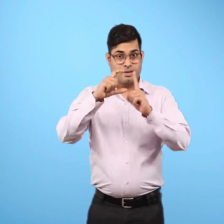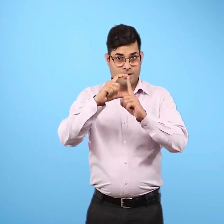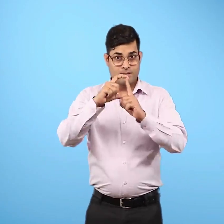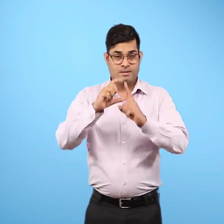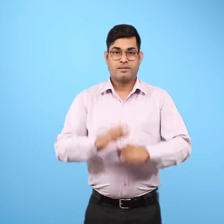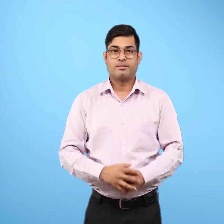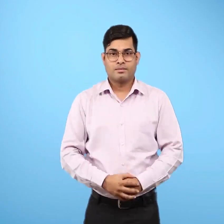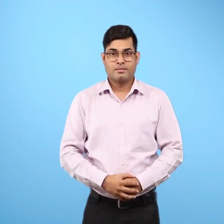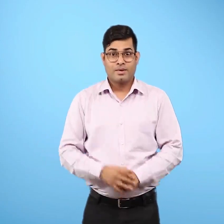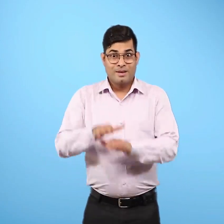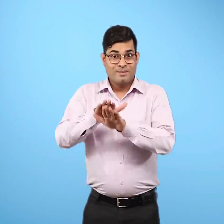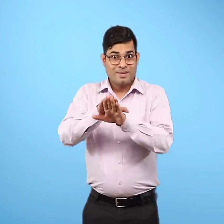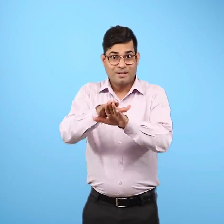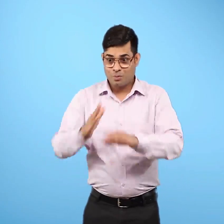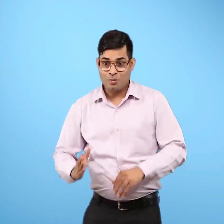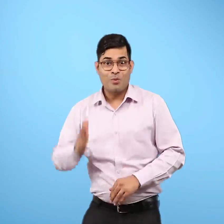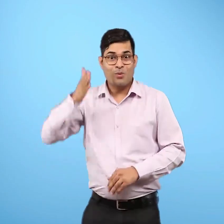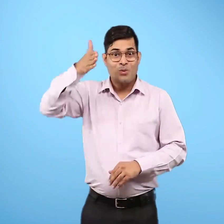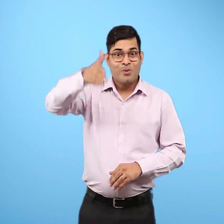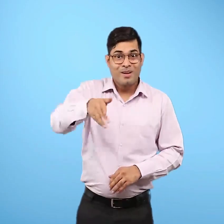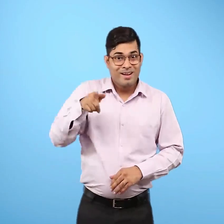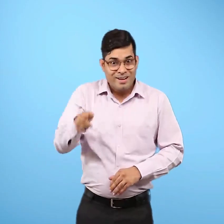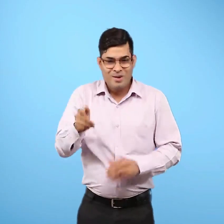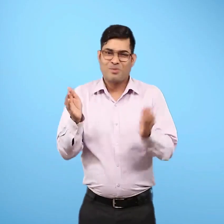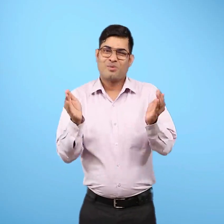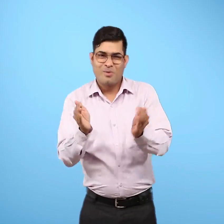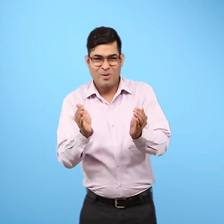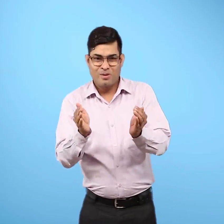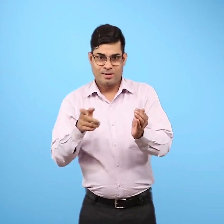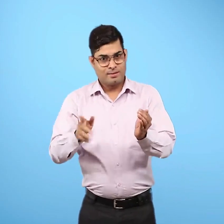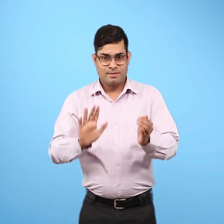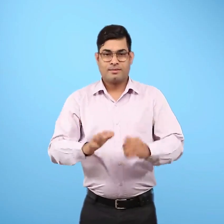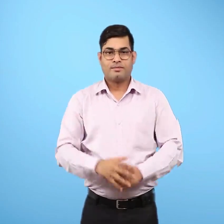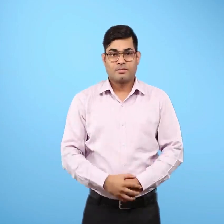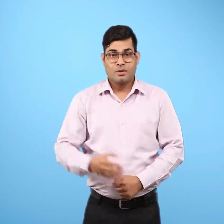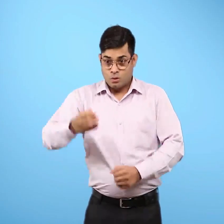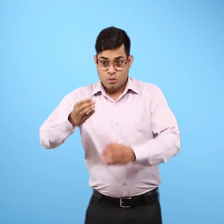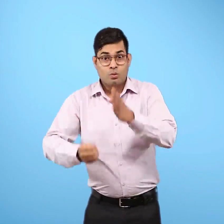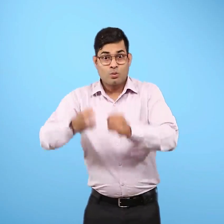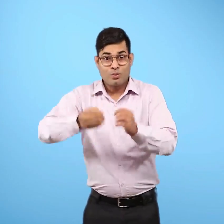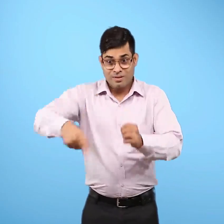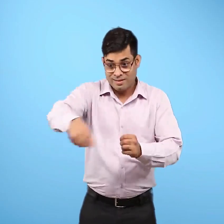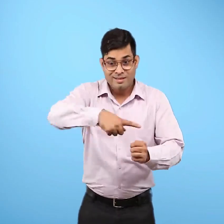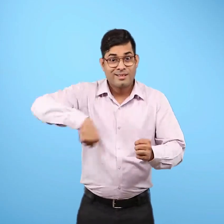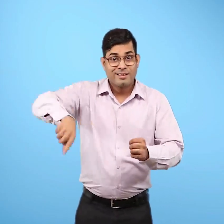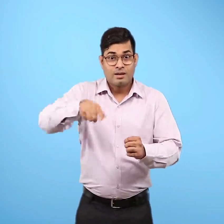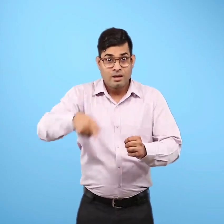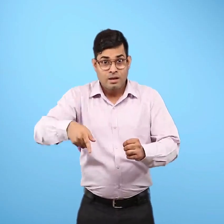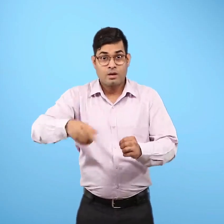D. A baby blue whale drinks around 200 liters of milk in 1 day.